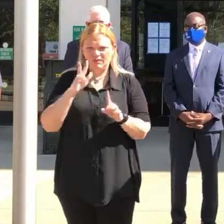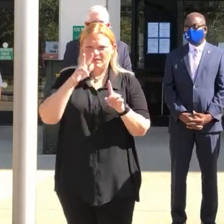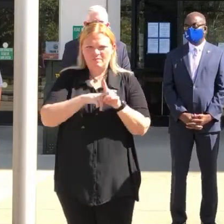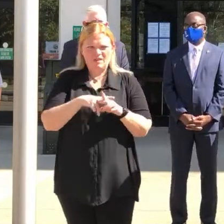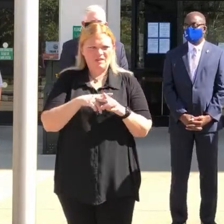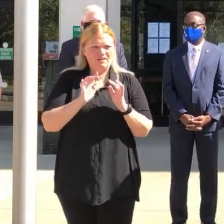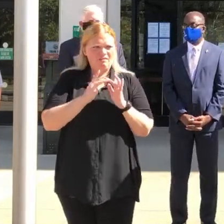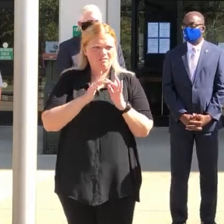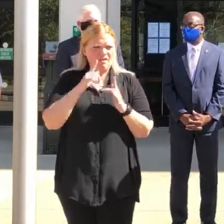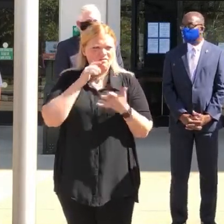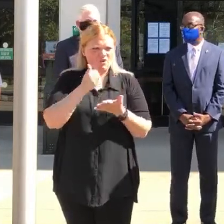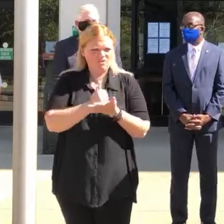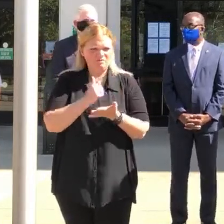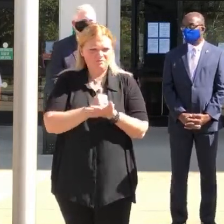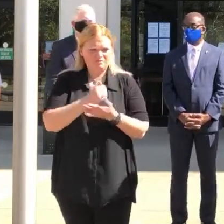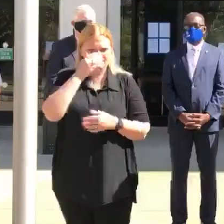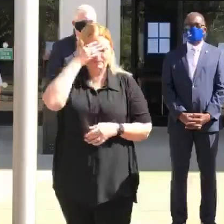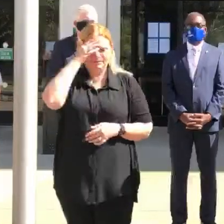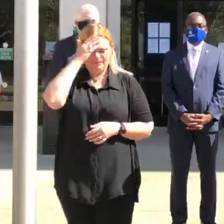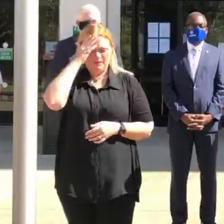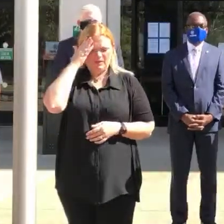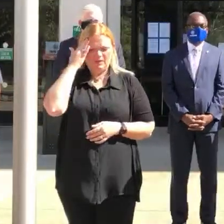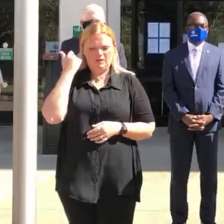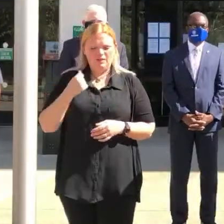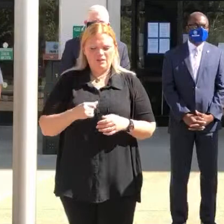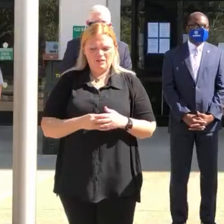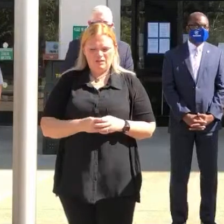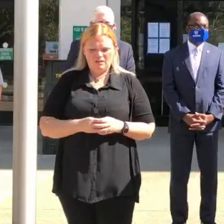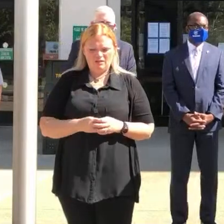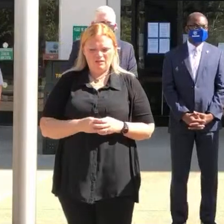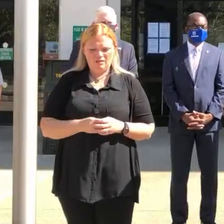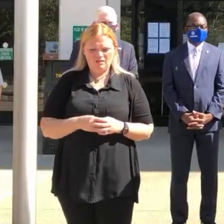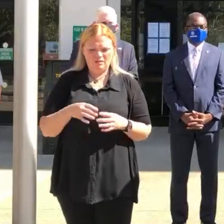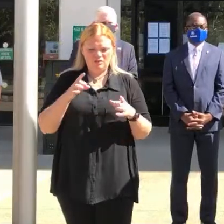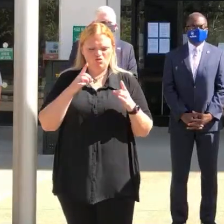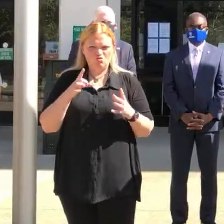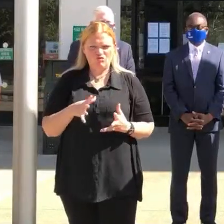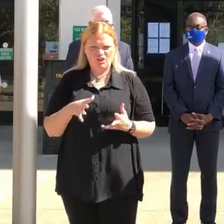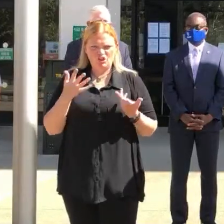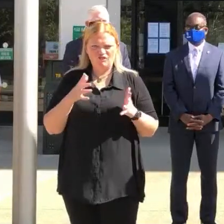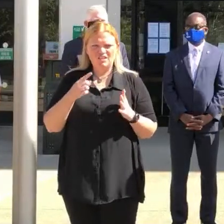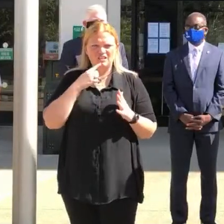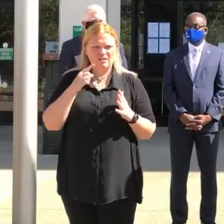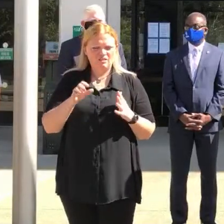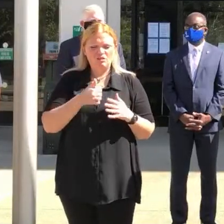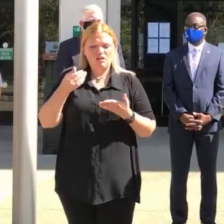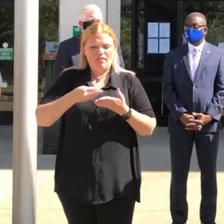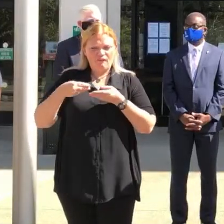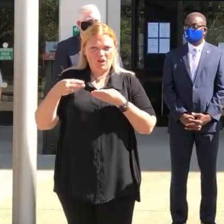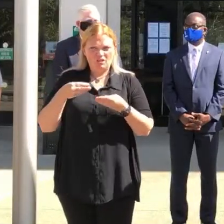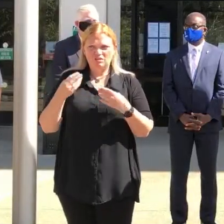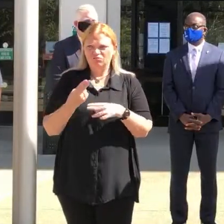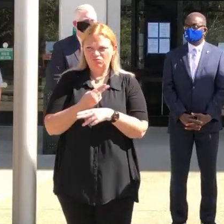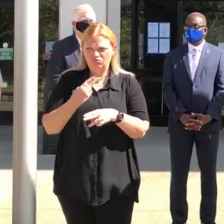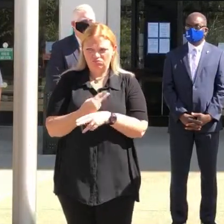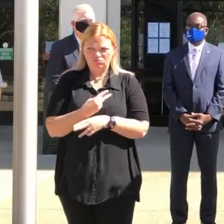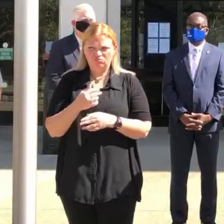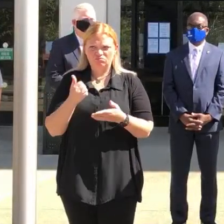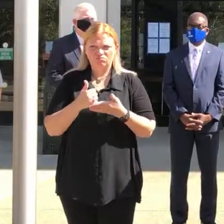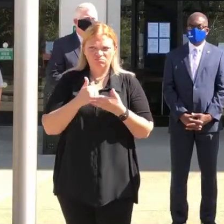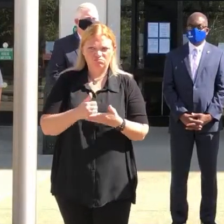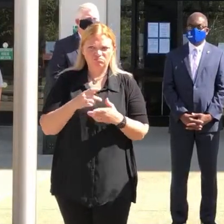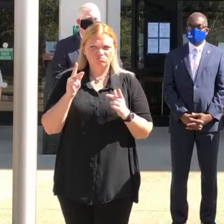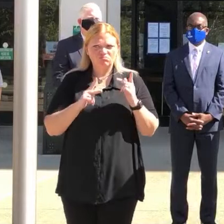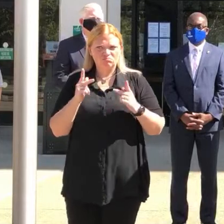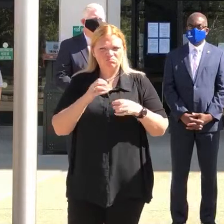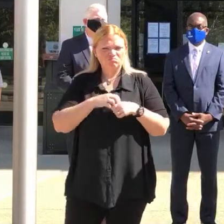the assistance. Was noted by Director Zakleski. There are other funding streams that are being used to assist people who